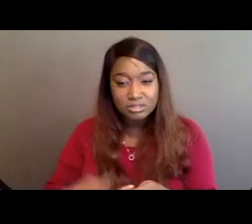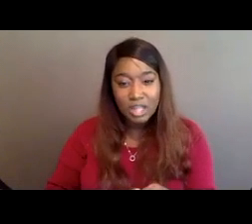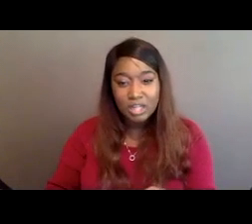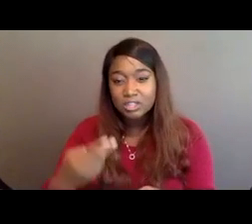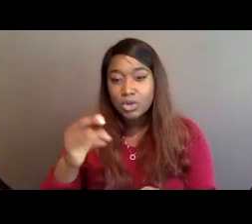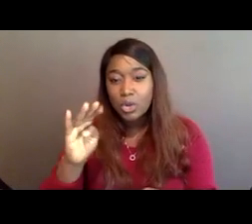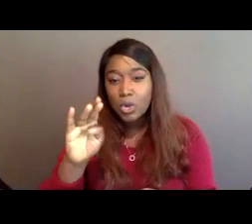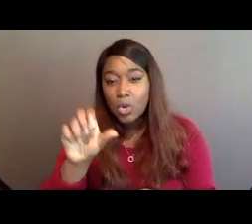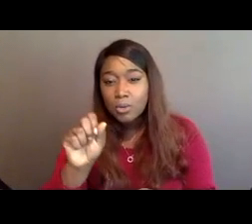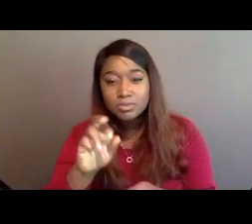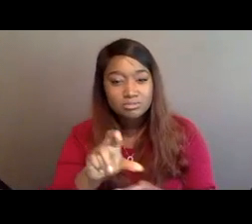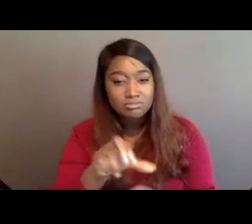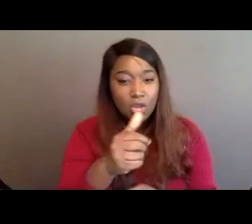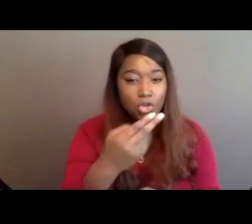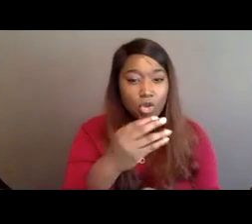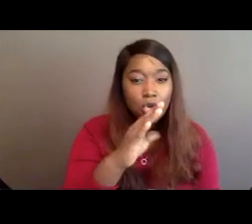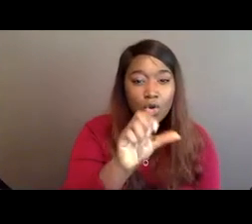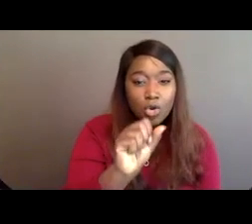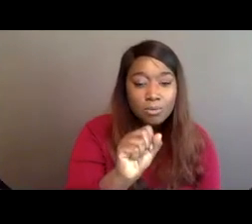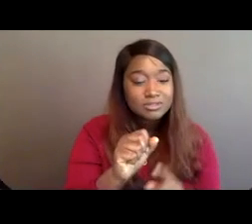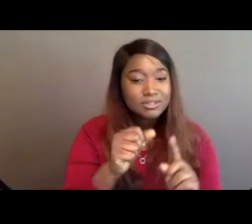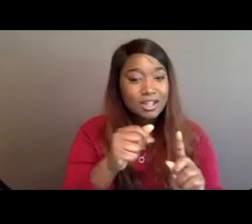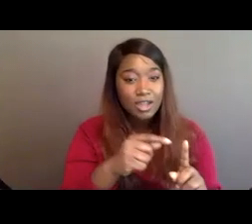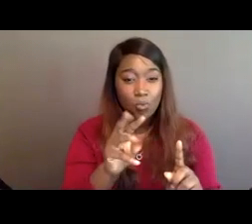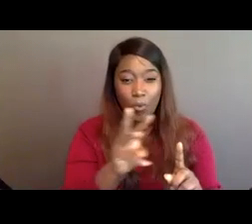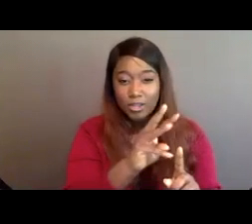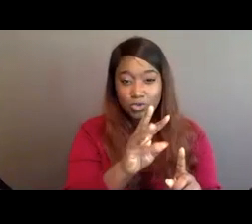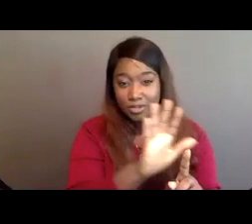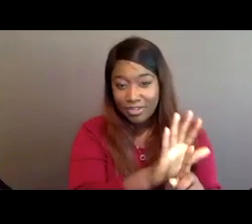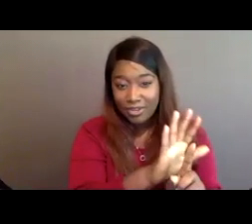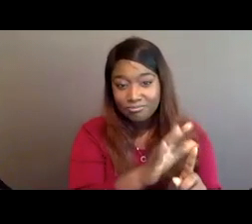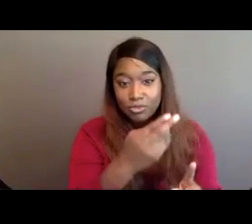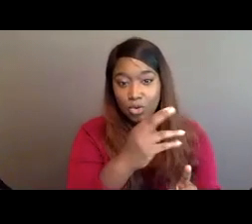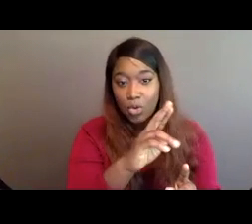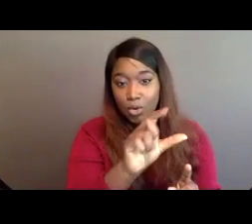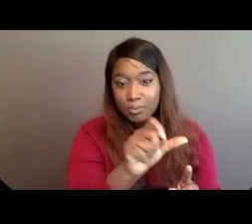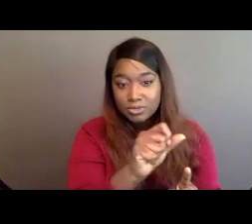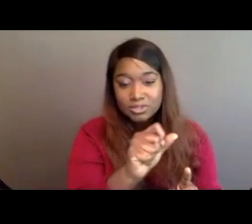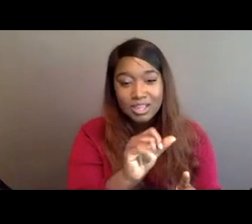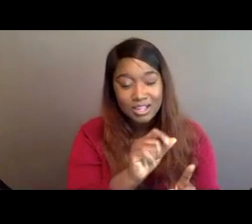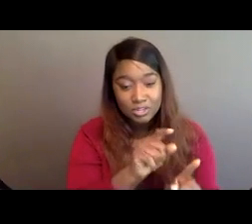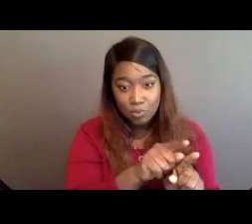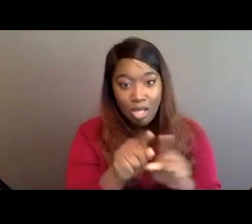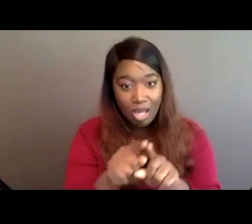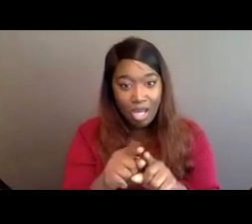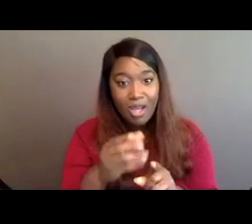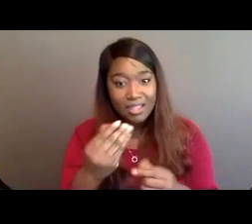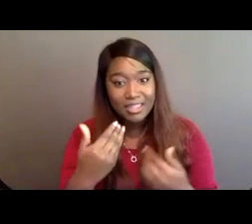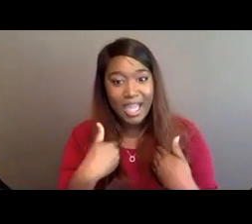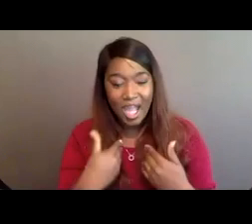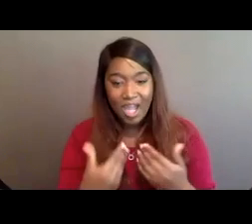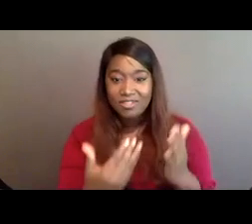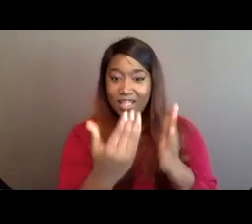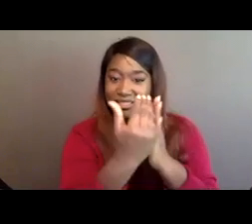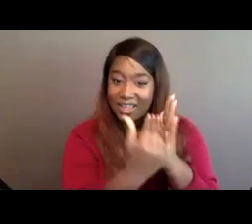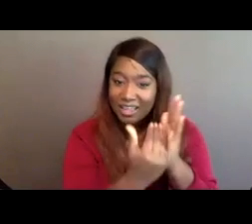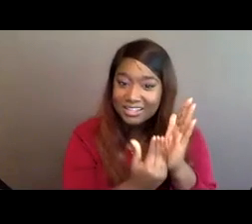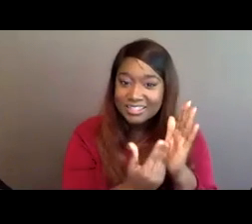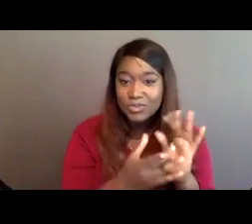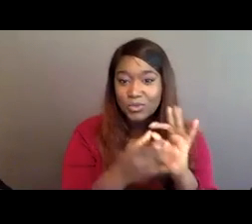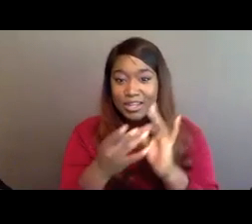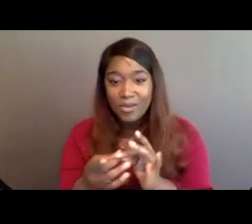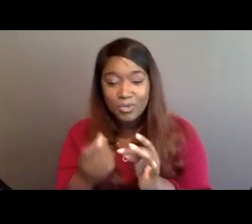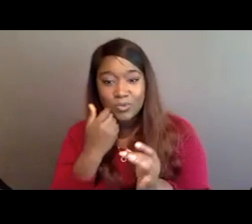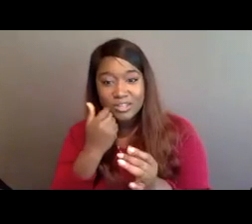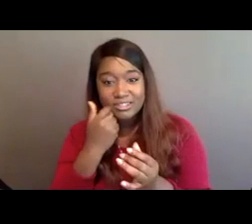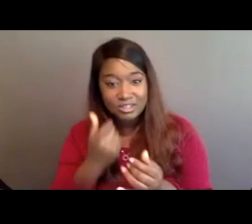like on Western herbalism as well, and list and connect to some of the recent research. NIH